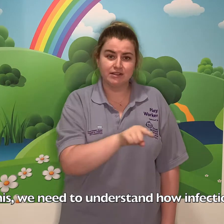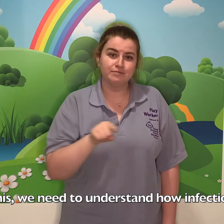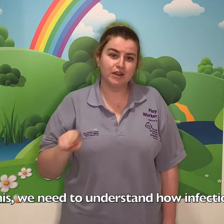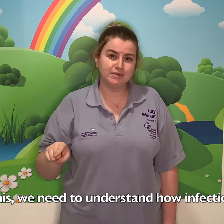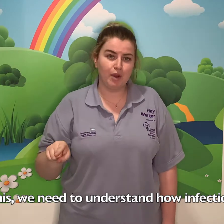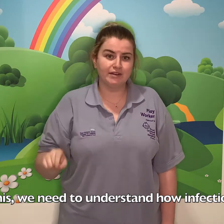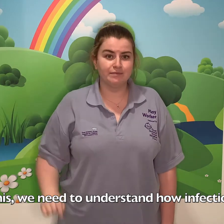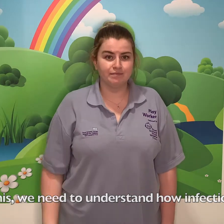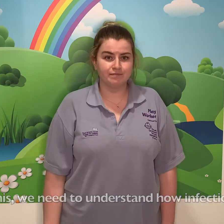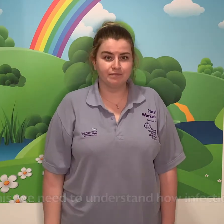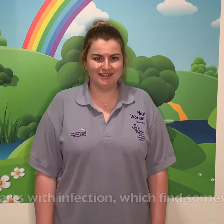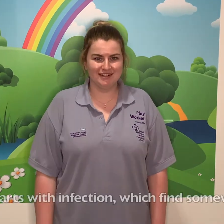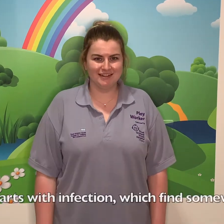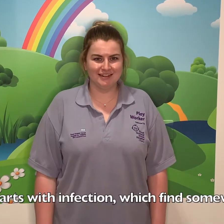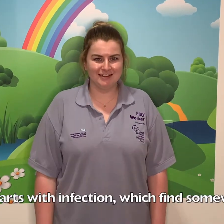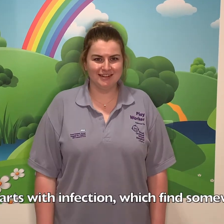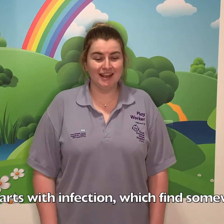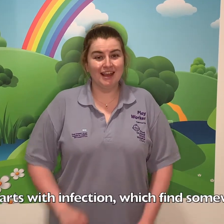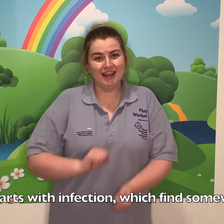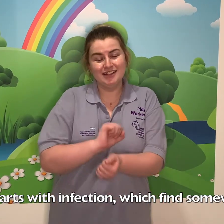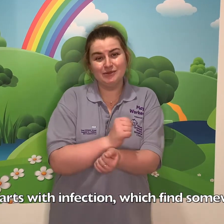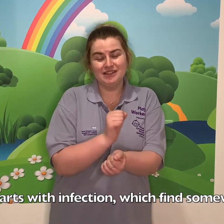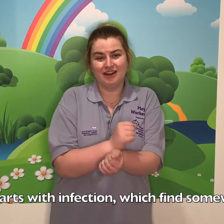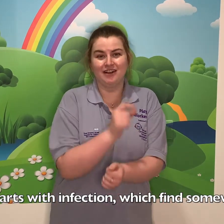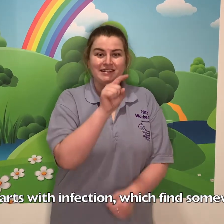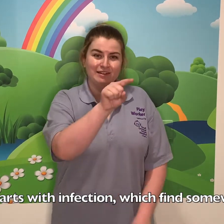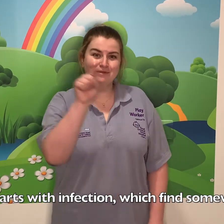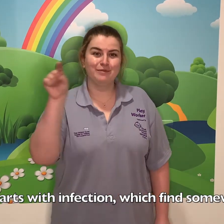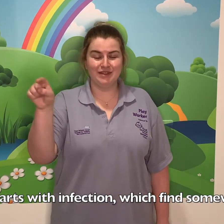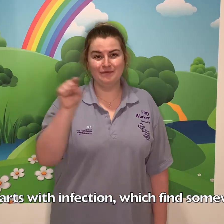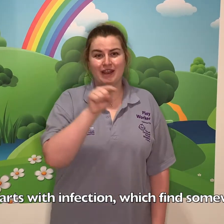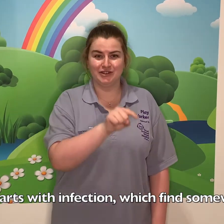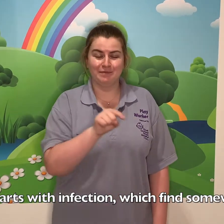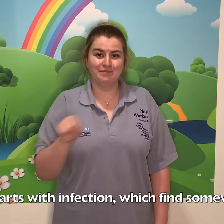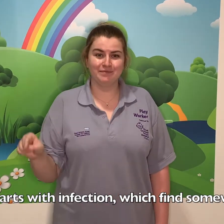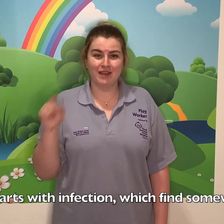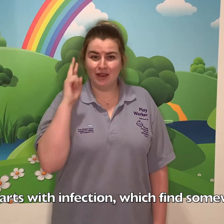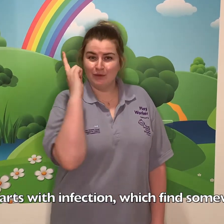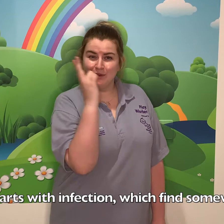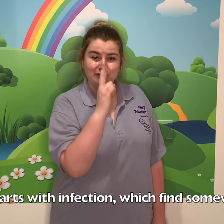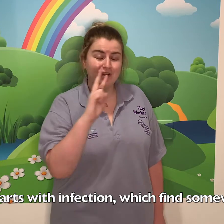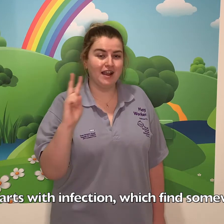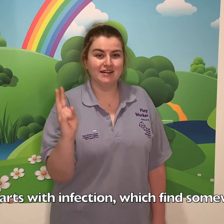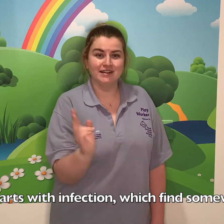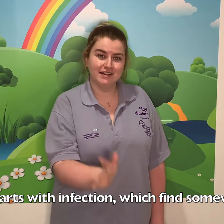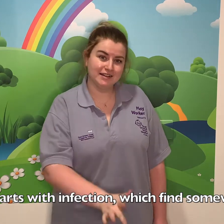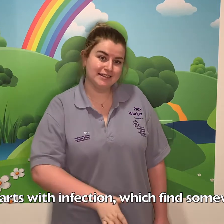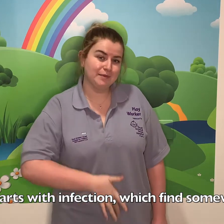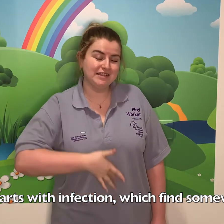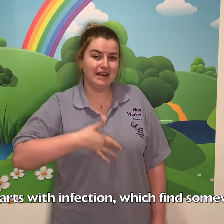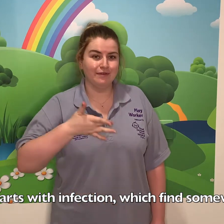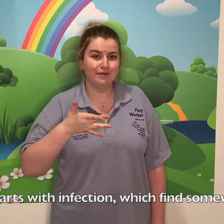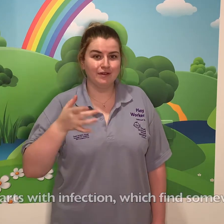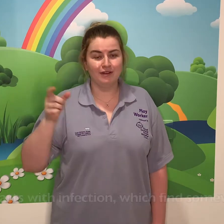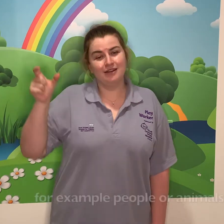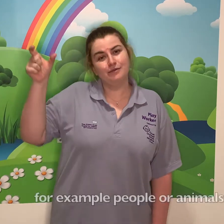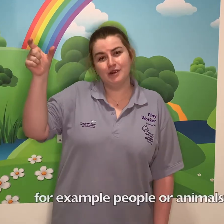are spread. It all starts with infection, which find somewhere to live, for